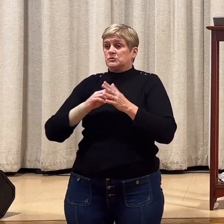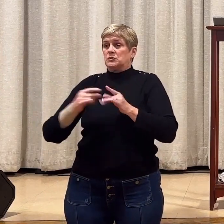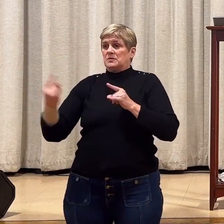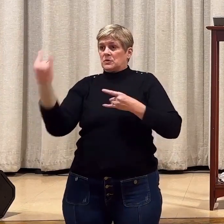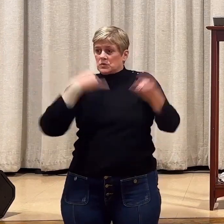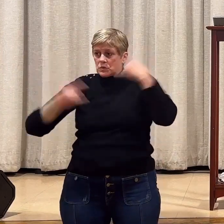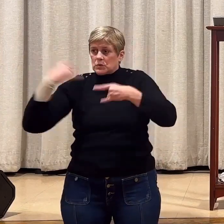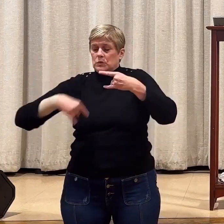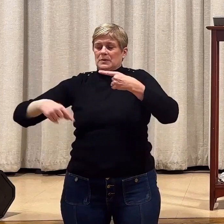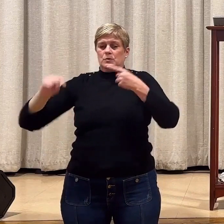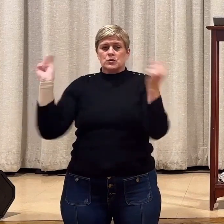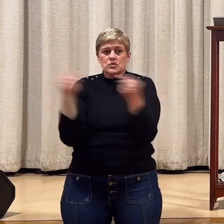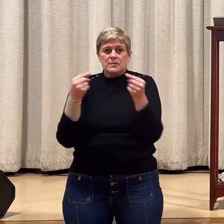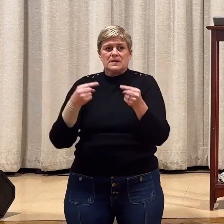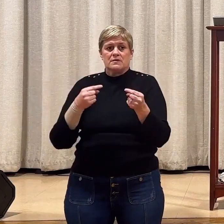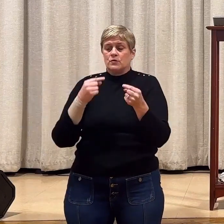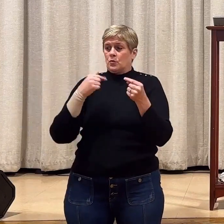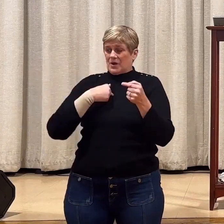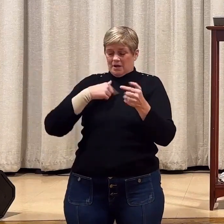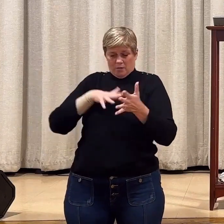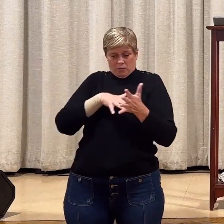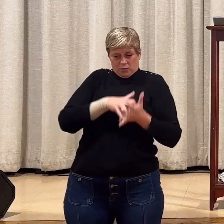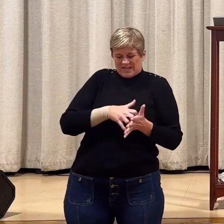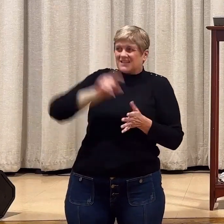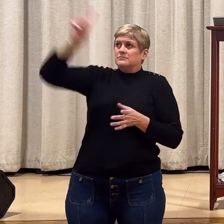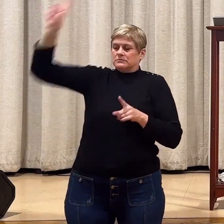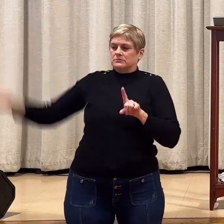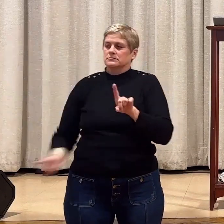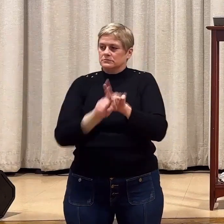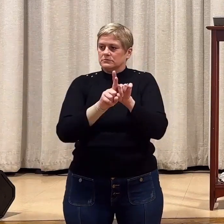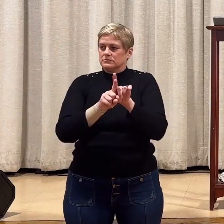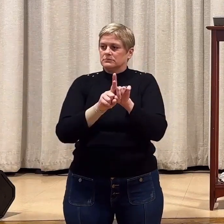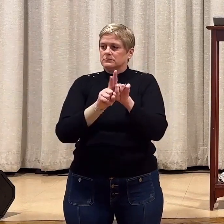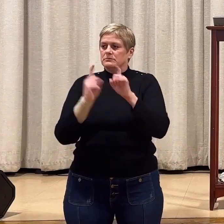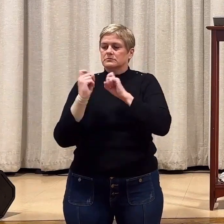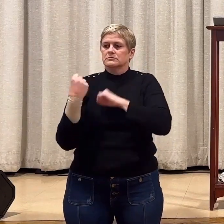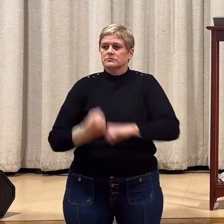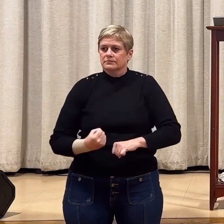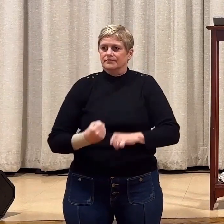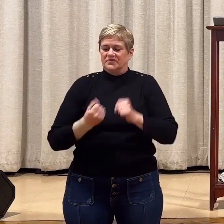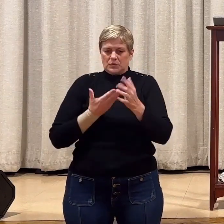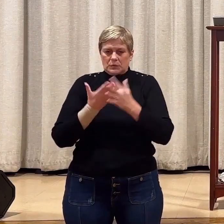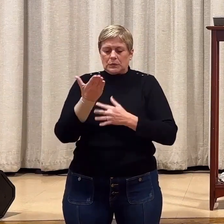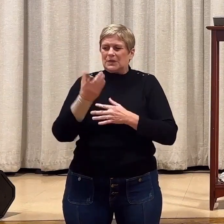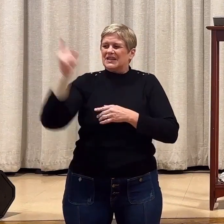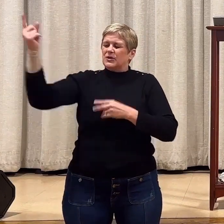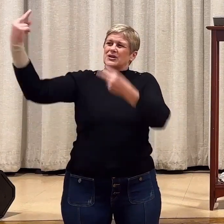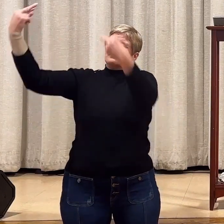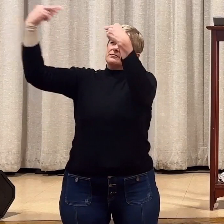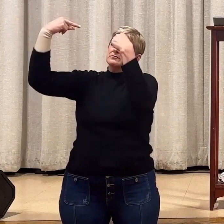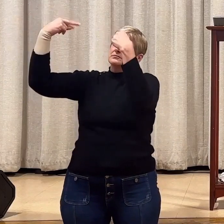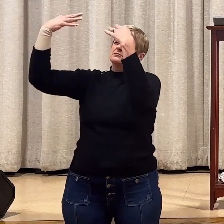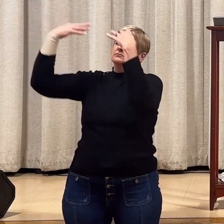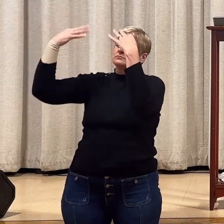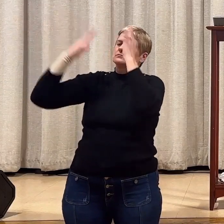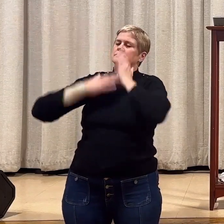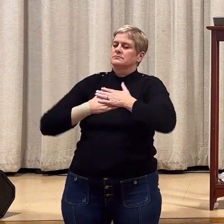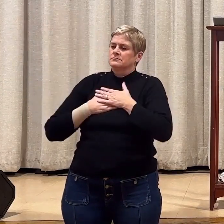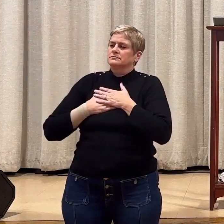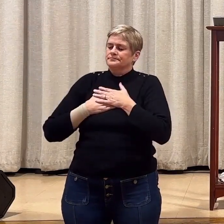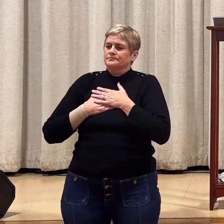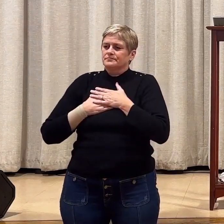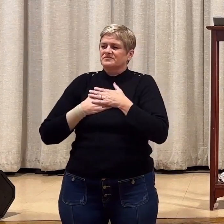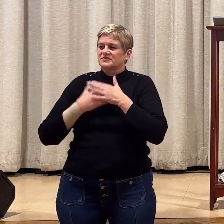when I'm weak, then I'm strong. Christ is with me when I'm weak. I get more attention from the shepherd. So I'm going to close